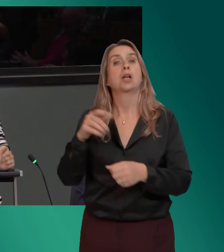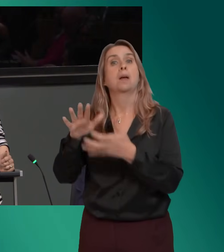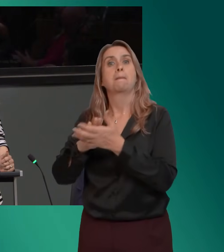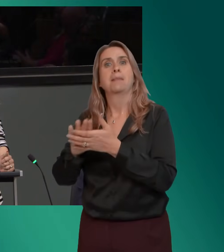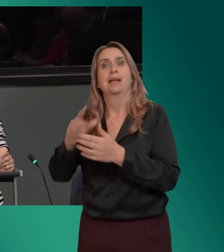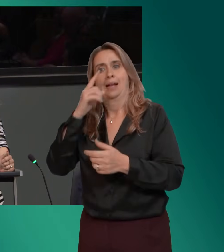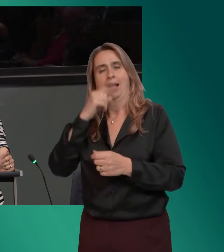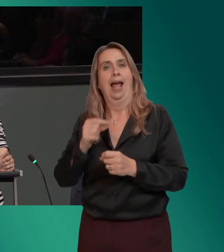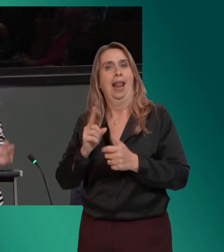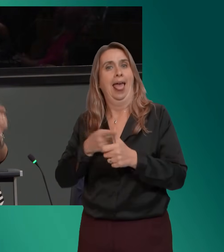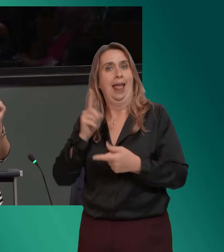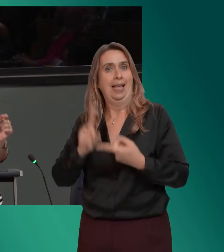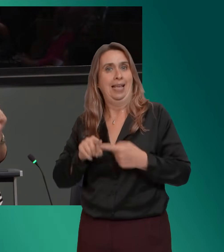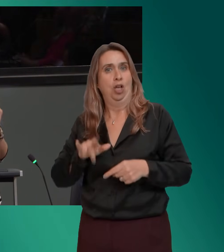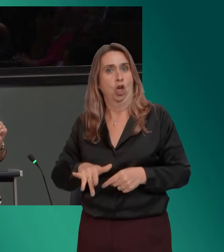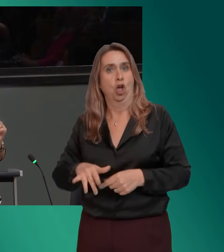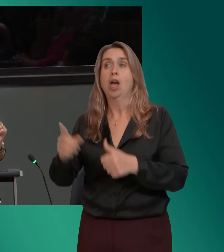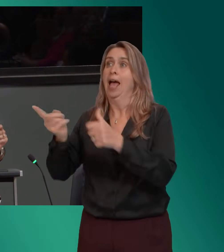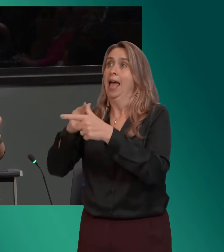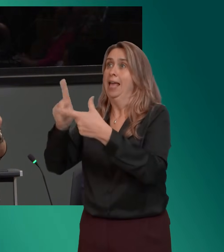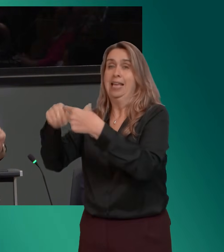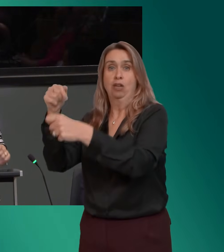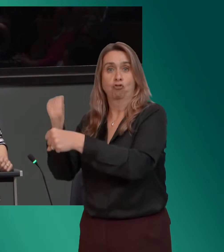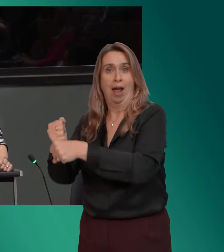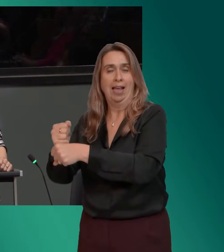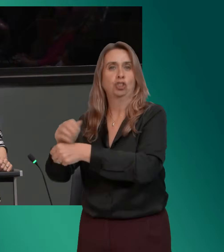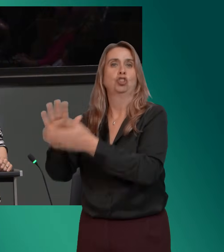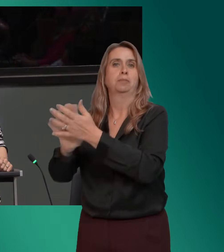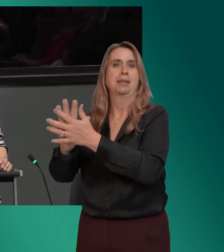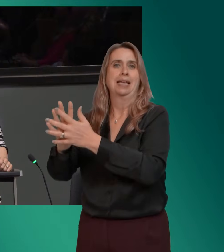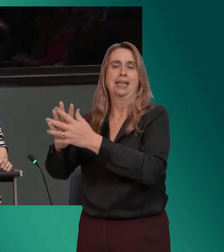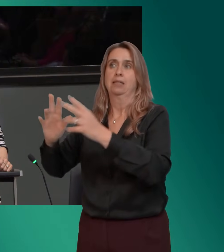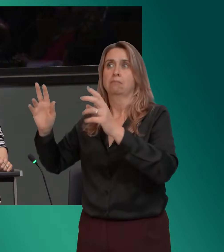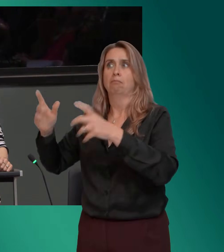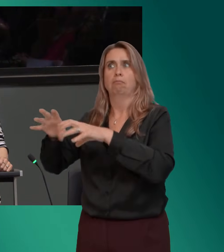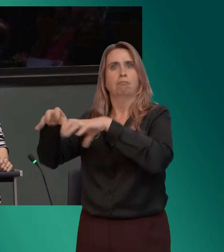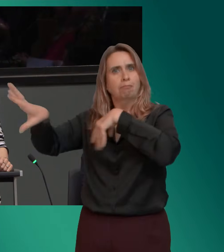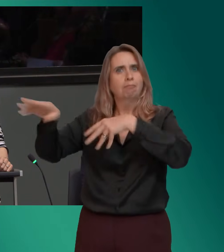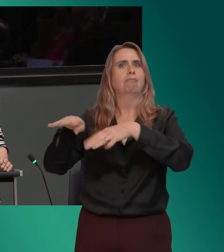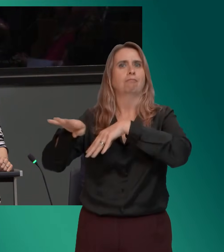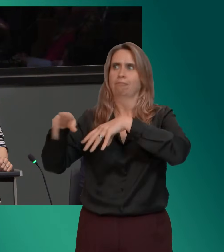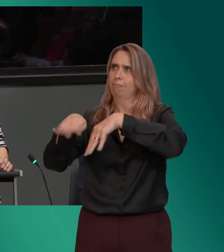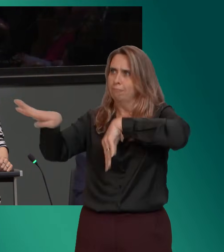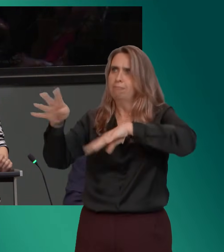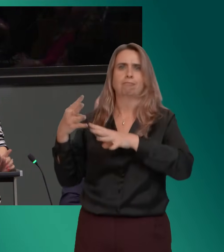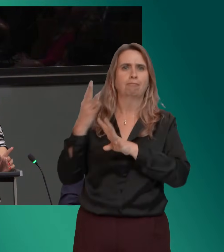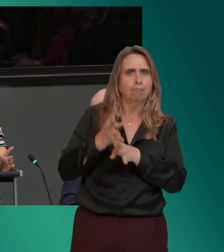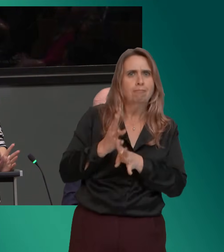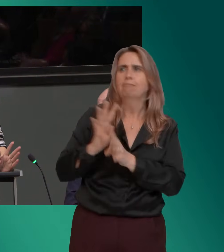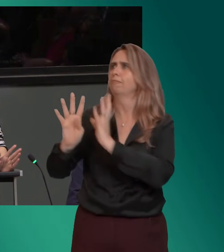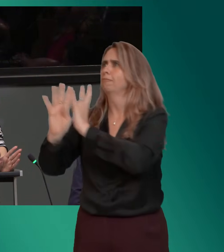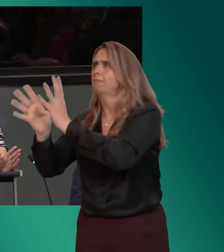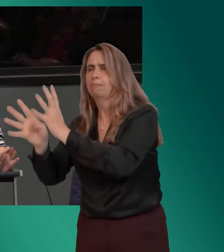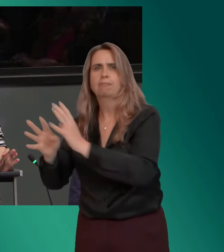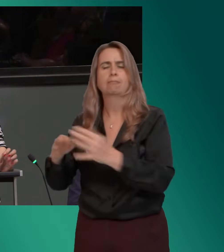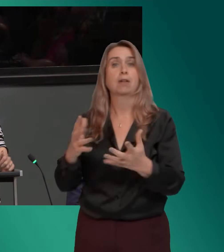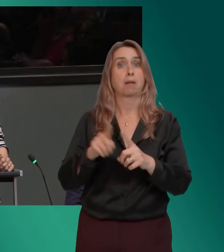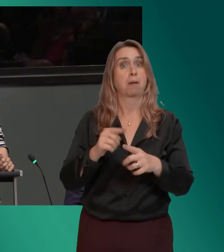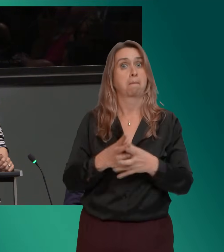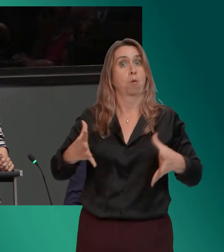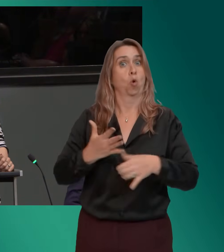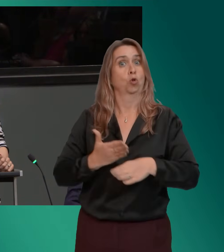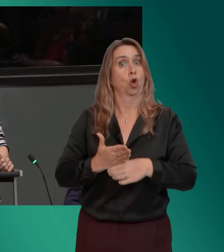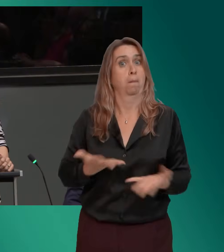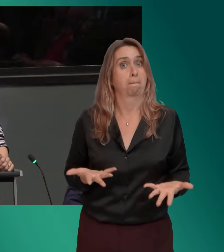also create job opportunities, something particularly needed given the recent warning that up to half of all nursing graduates in Wales may be left without a job due to